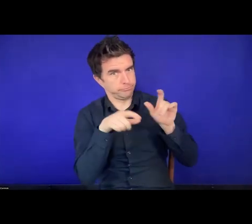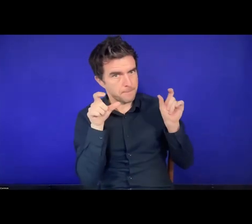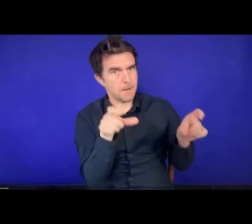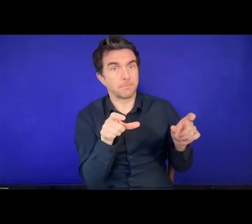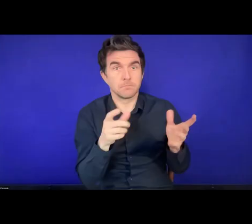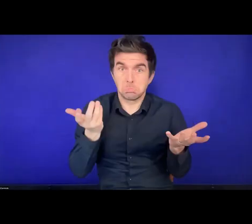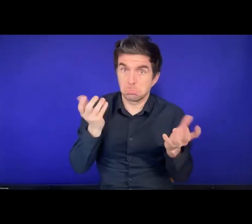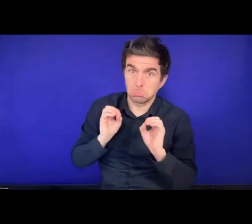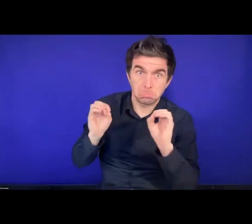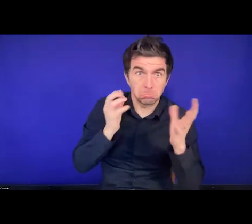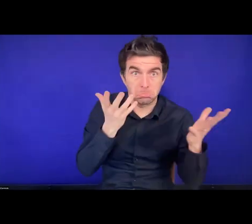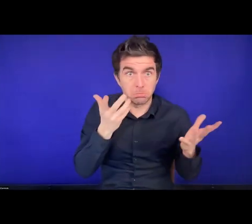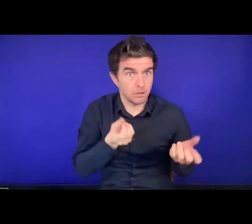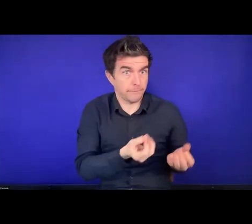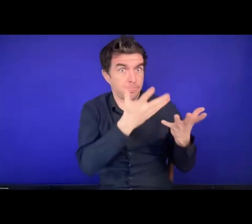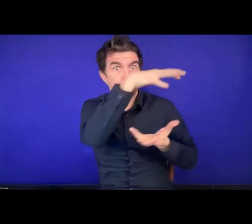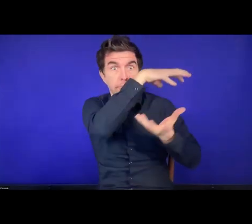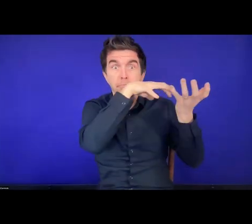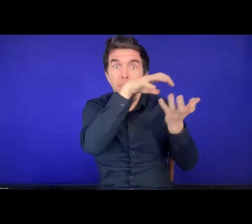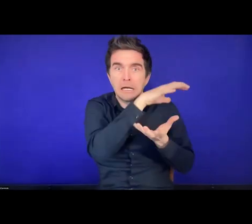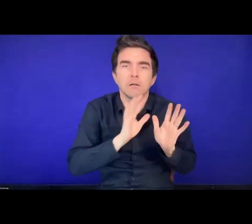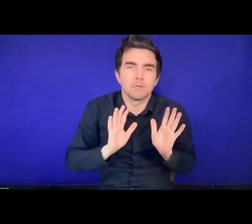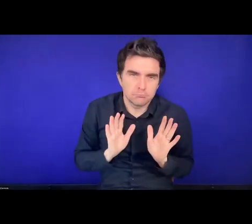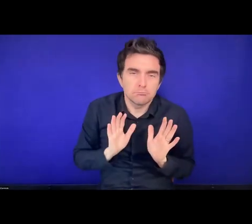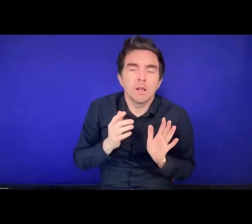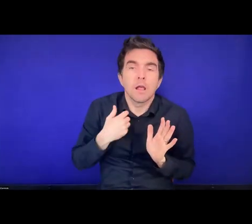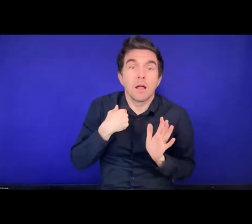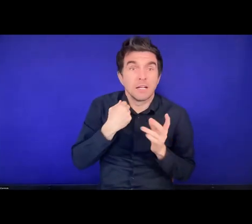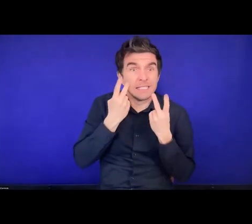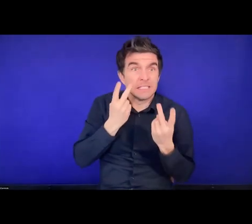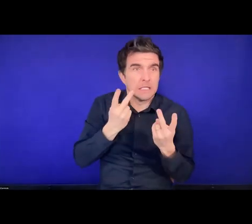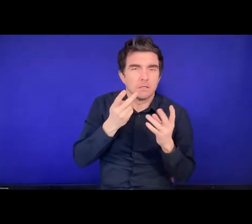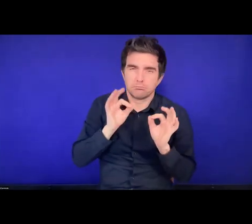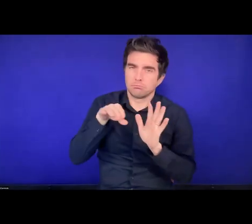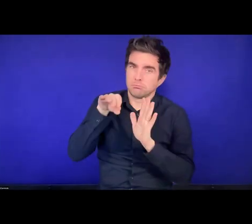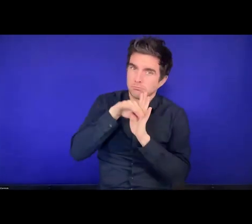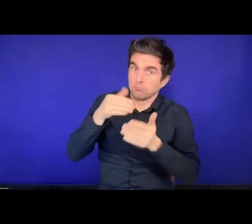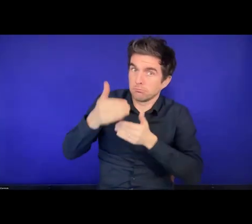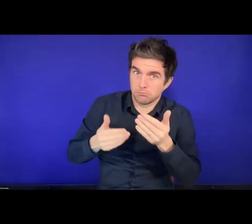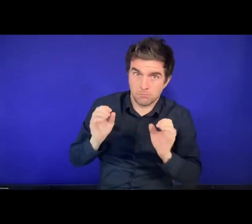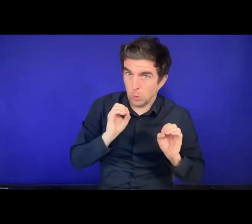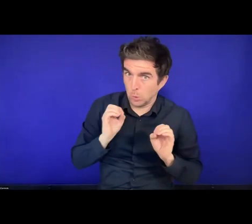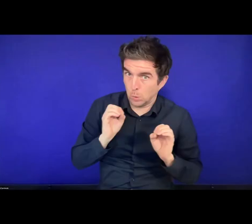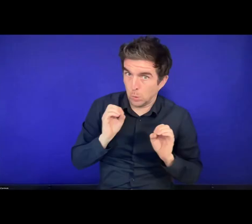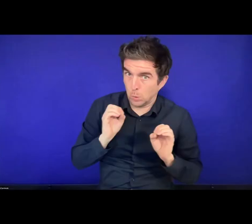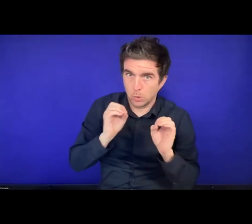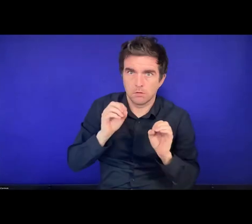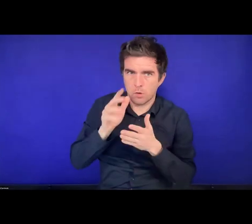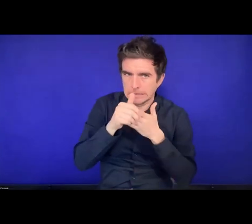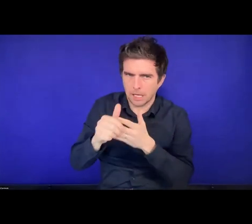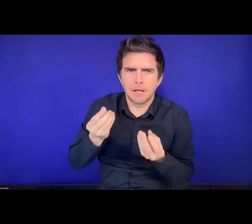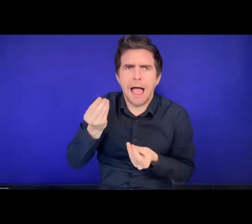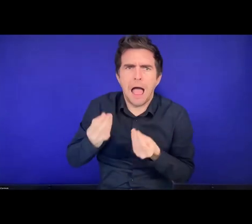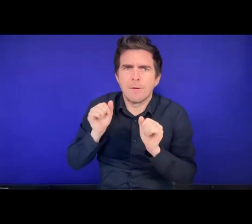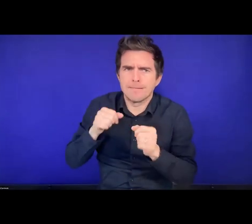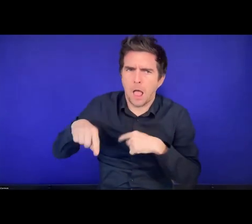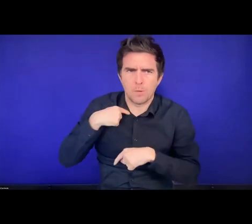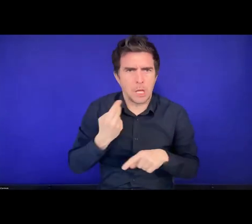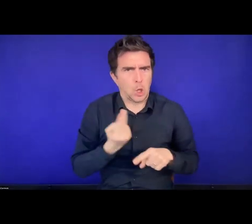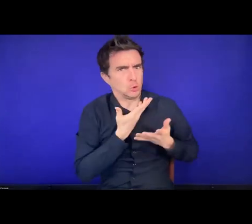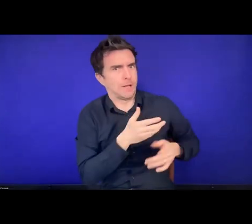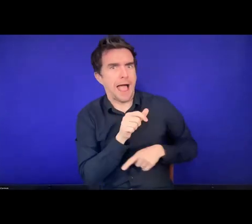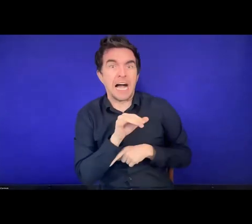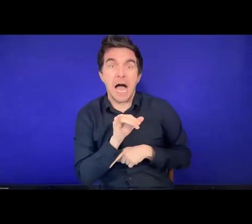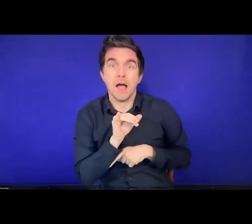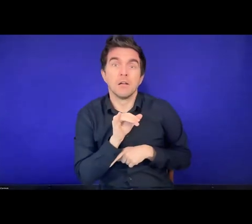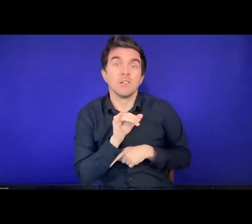used. And to sort of piggyback off of something Francesca said earlier, we're also seeing a lot of data extractivism